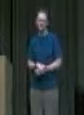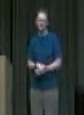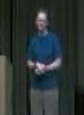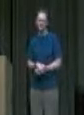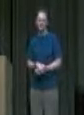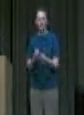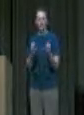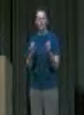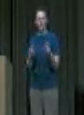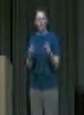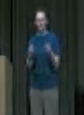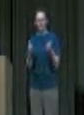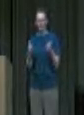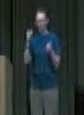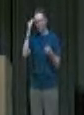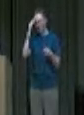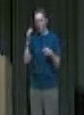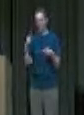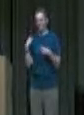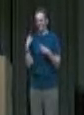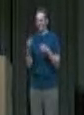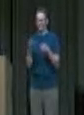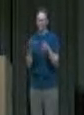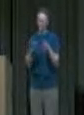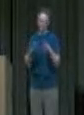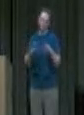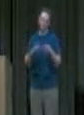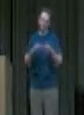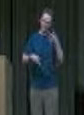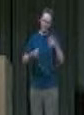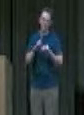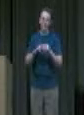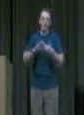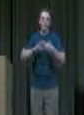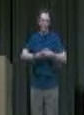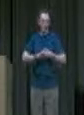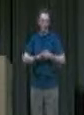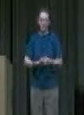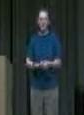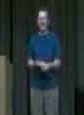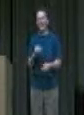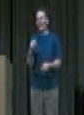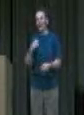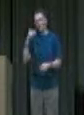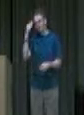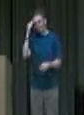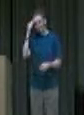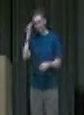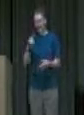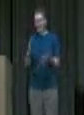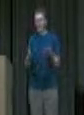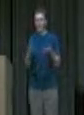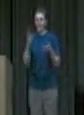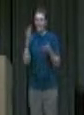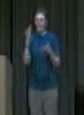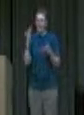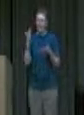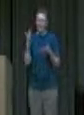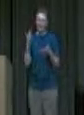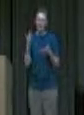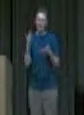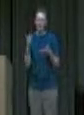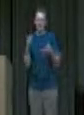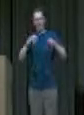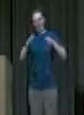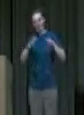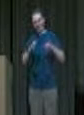Okay, and I know there's been a lot of talk tonight about partnerships, and I know that probably seems like, it's said a